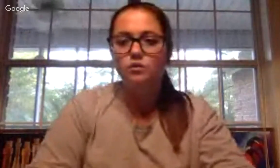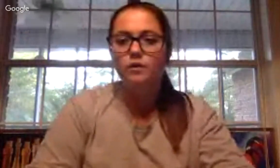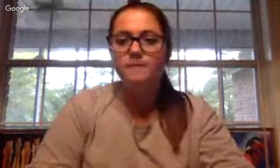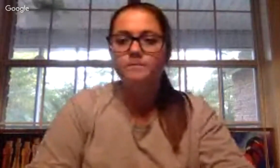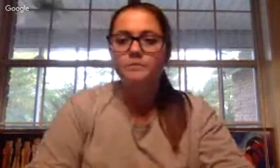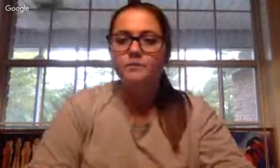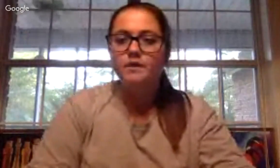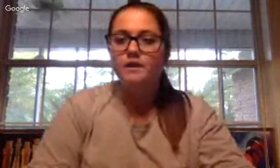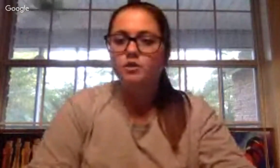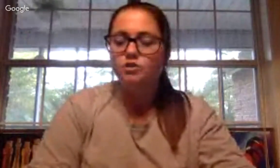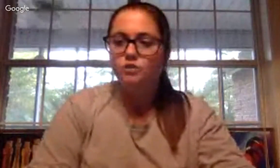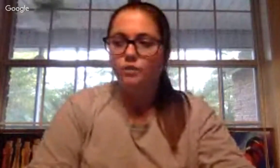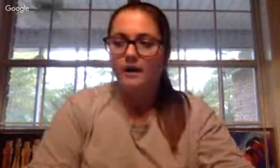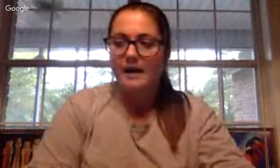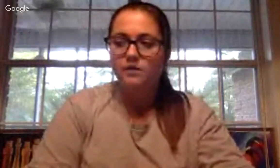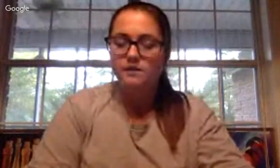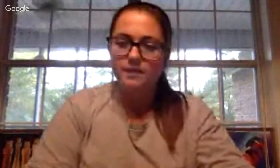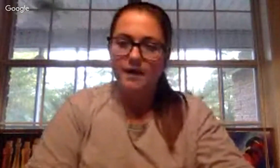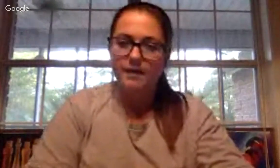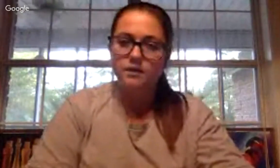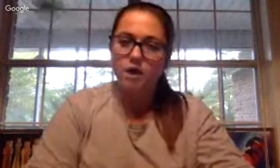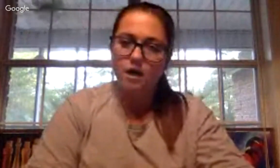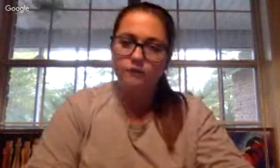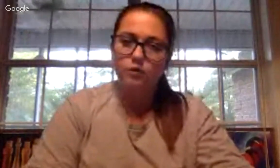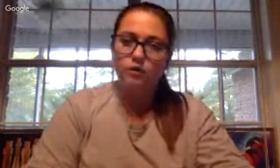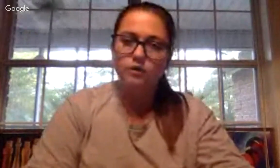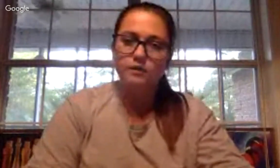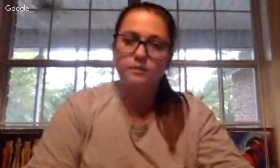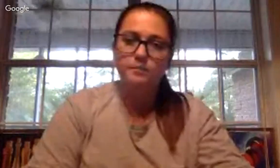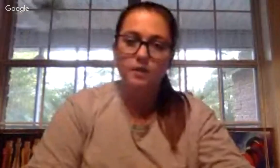into issues where outside novel